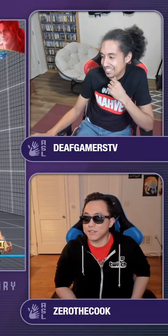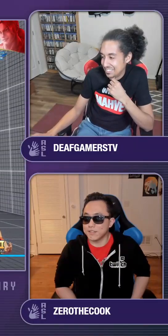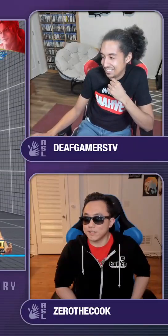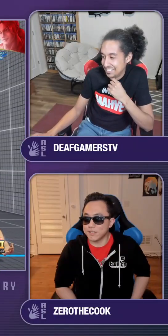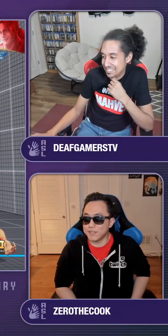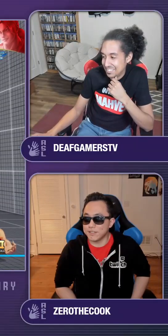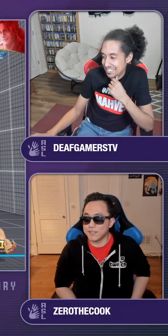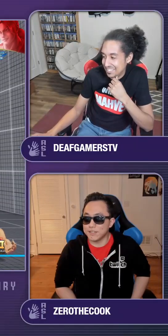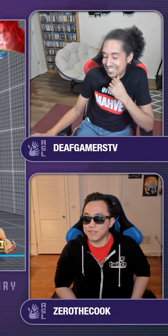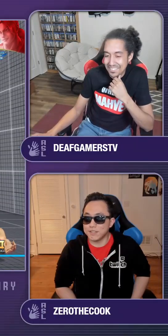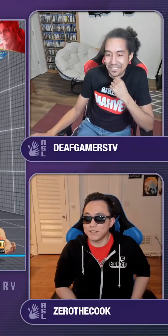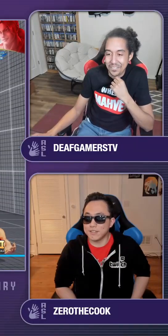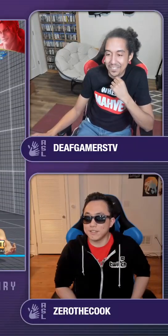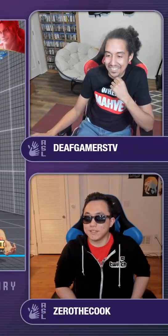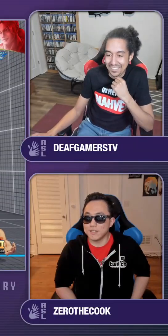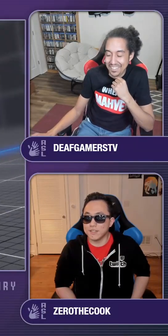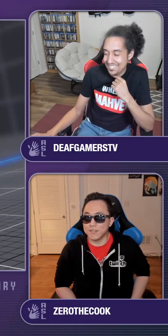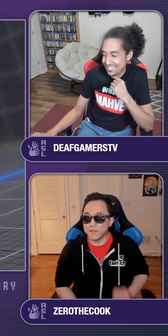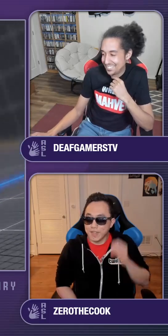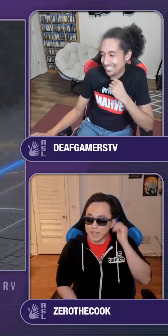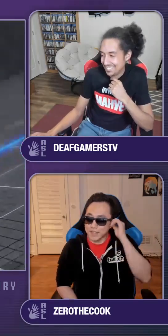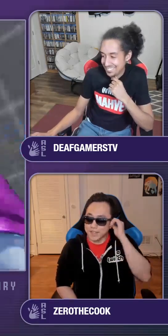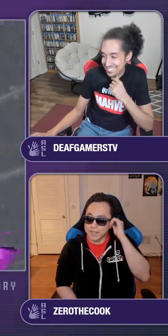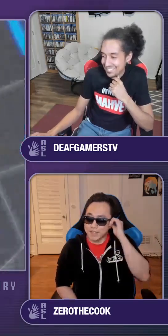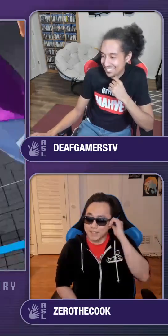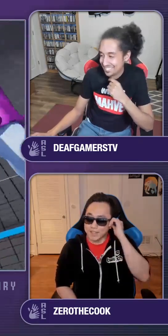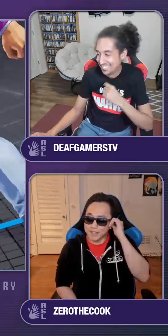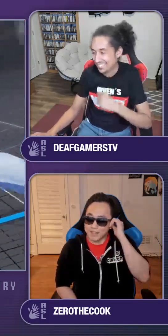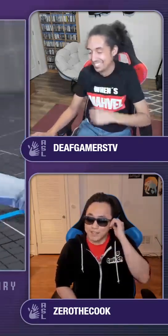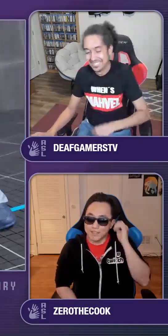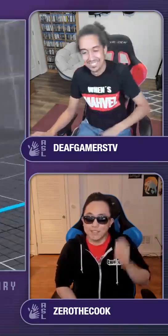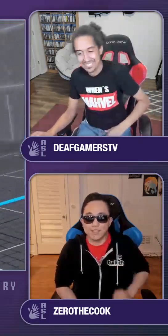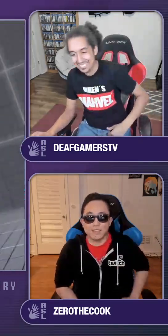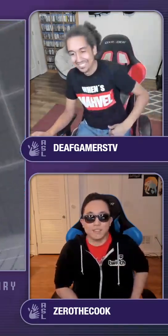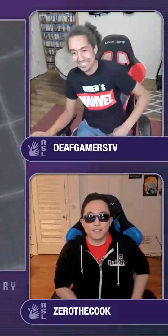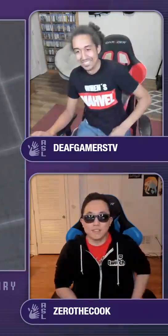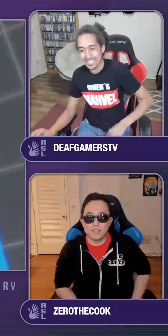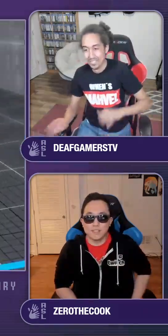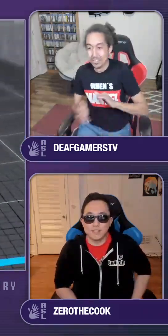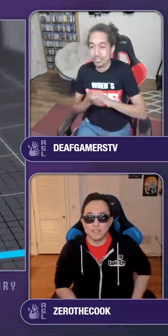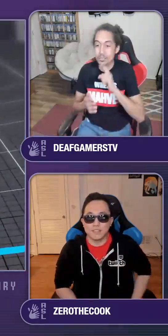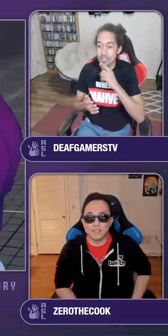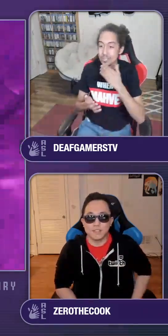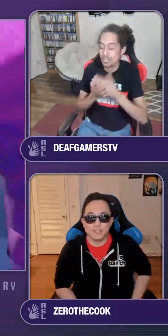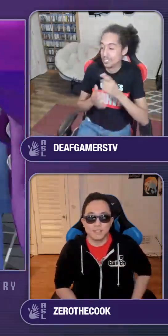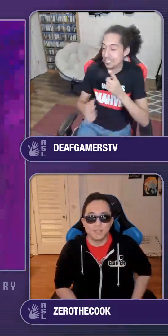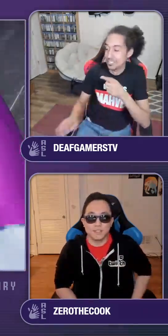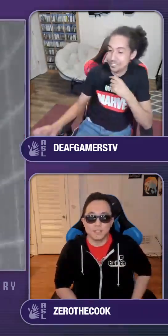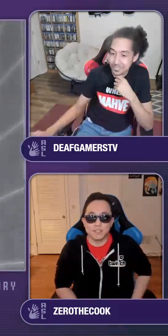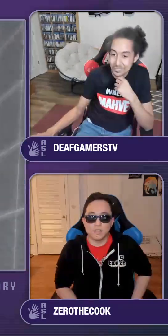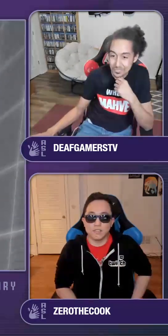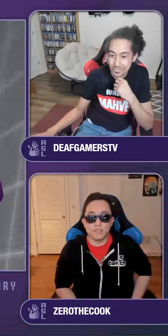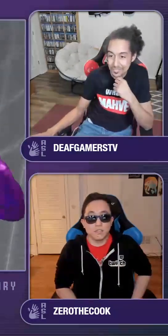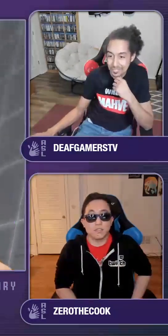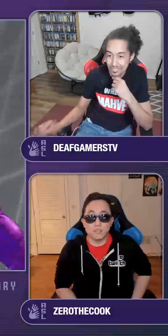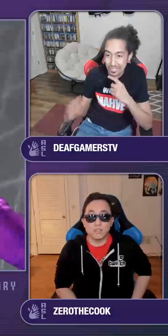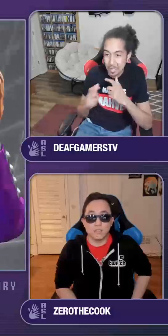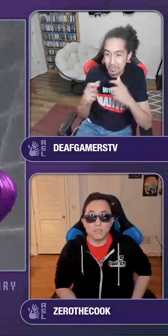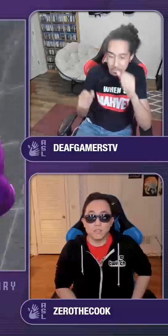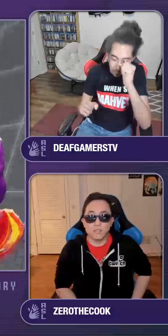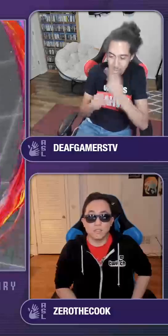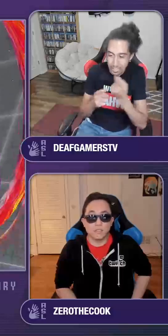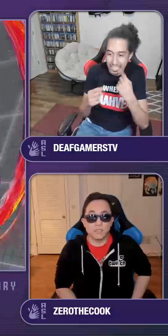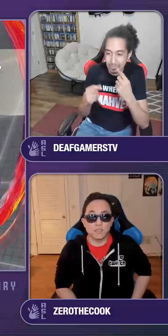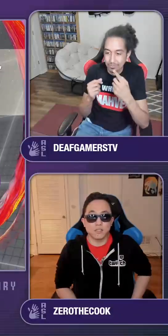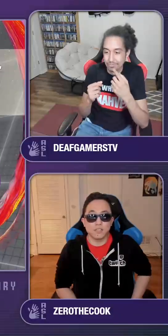Yeah, but it's not as cool. Every time you get cool. I'd say that. Every time you put your opponent in stun, that's training.